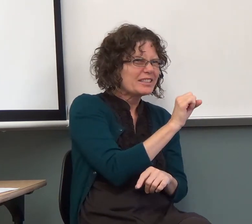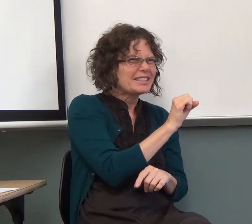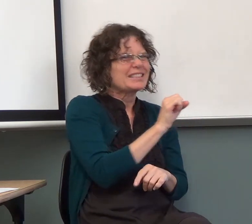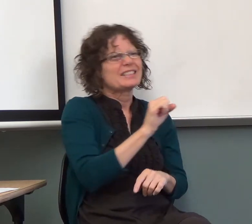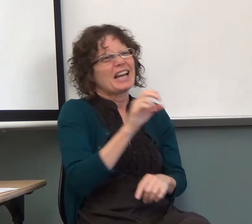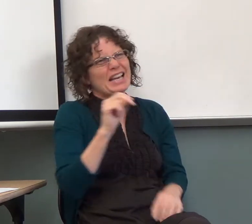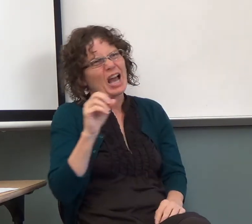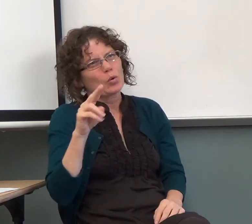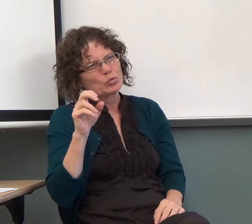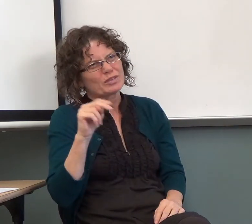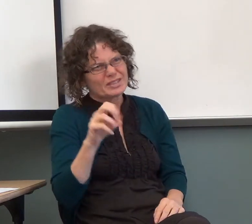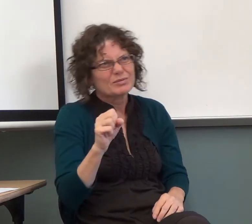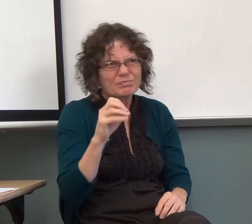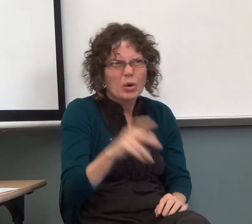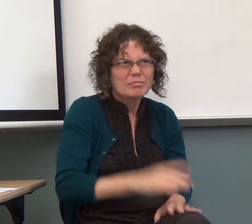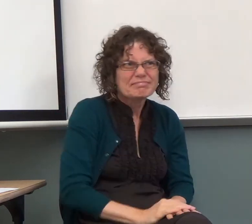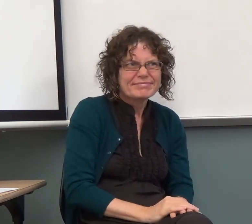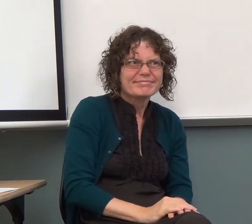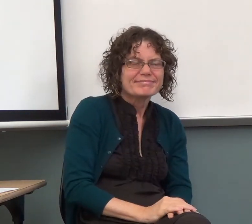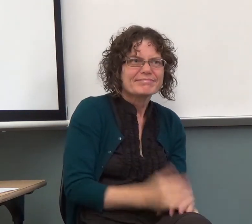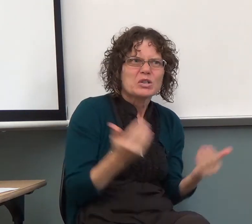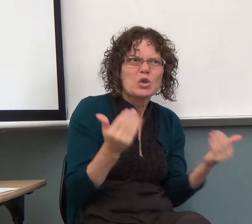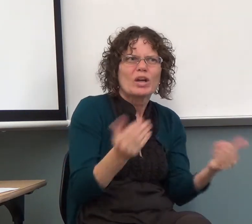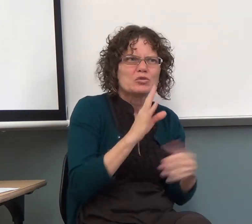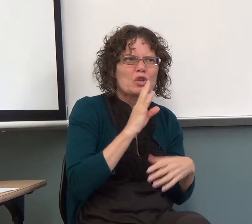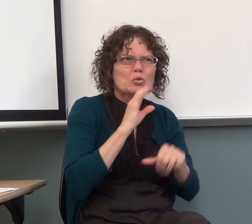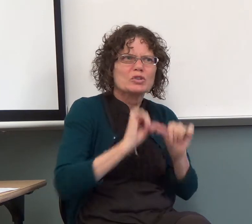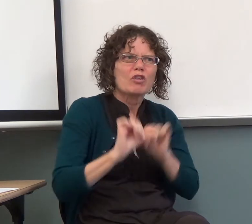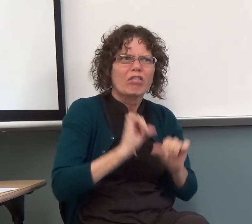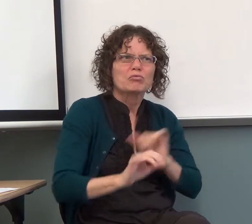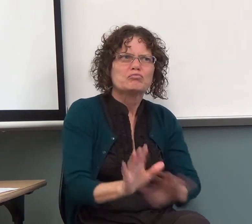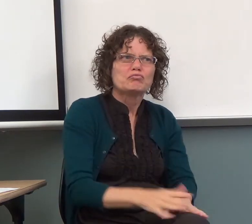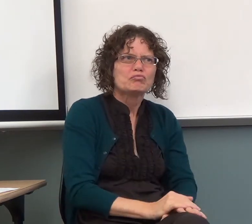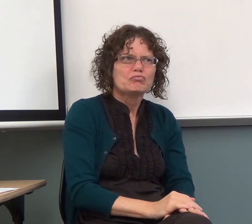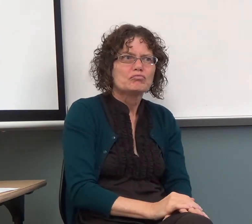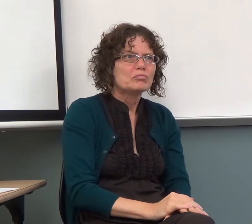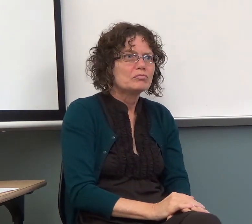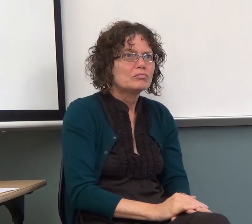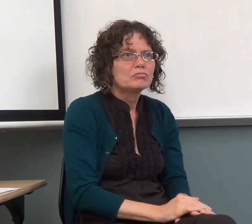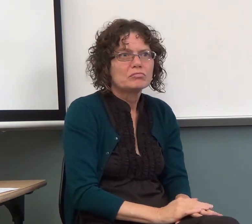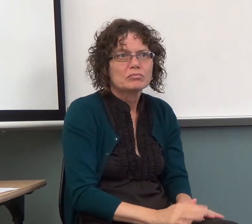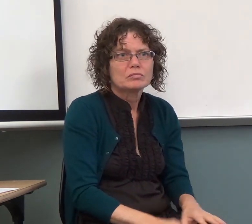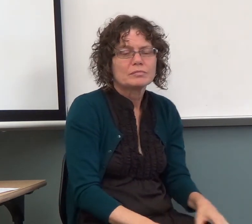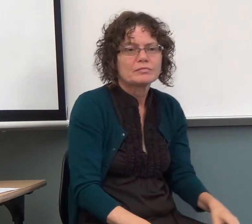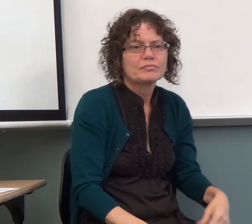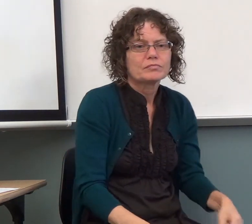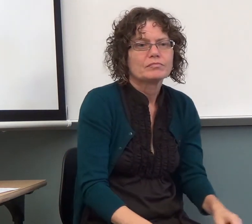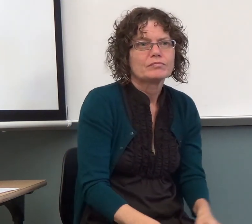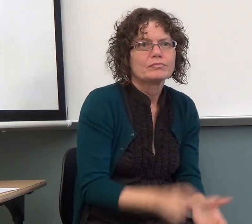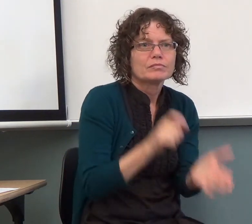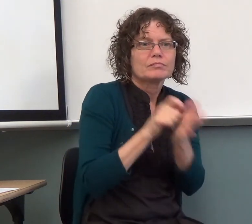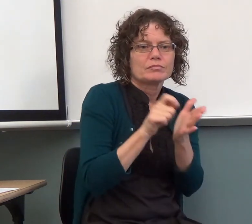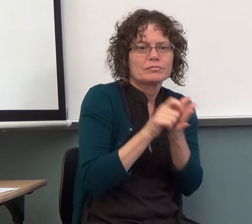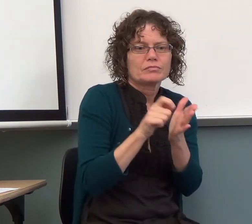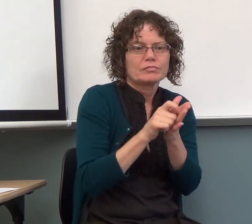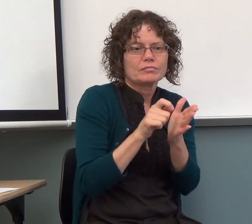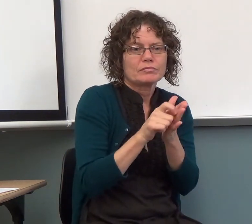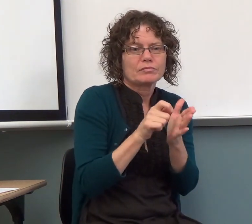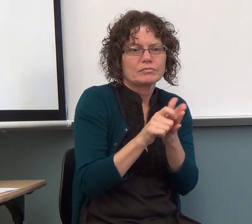okay? All right. So go ahead and talk to each other a little bit. Come up with those. Write your 5 sentences. When you are